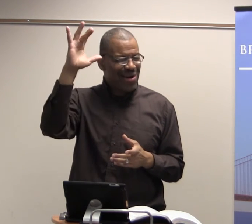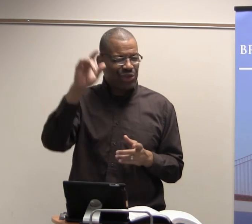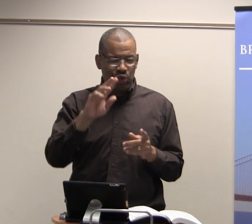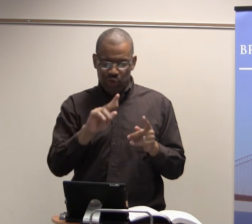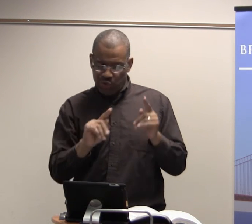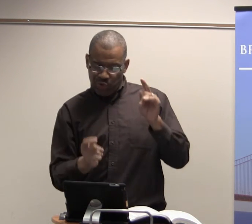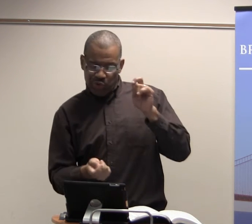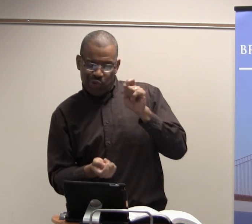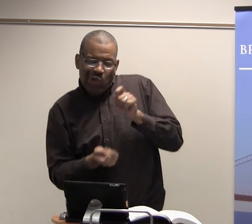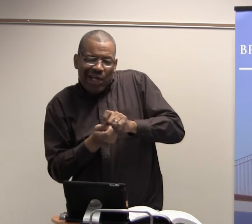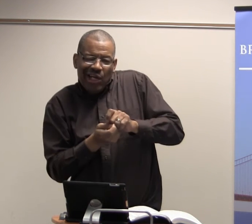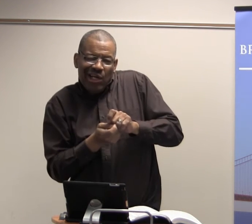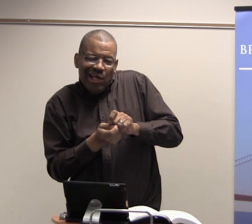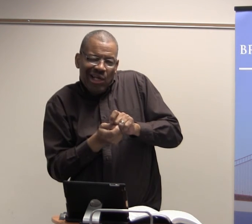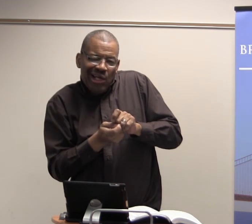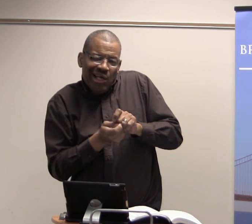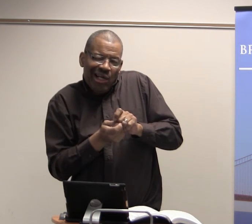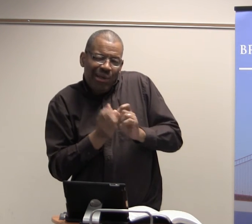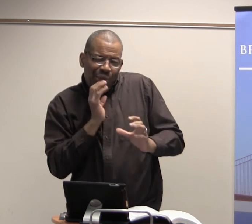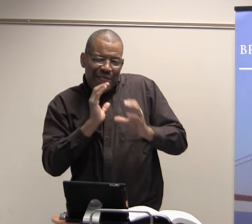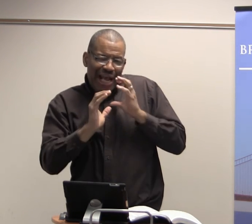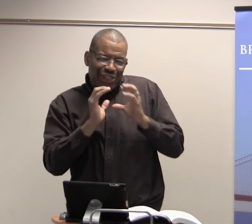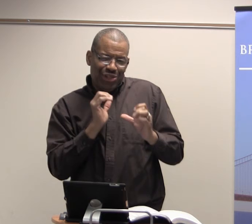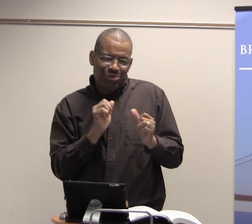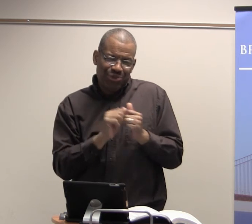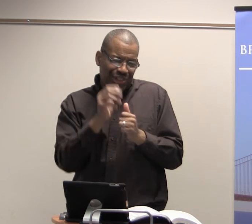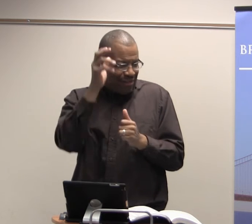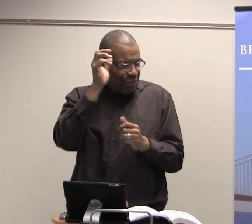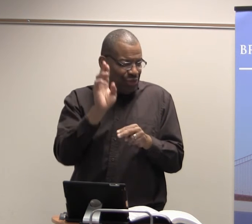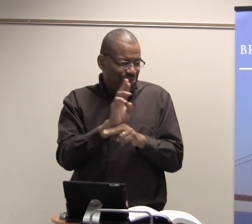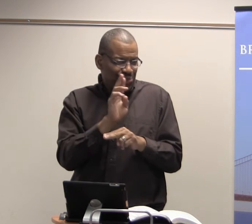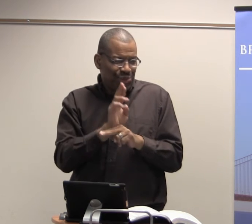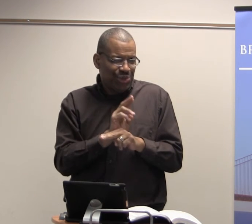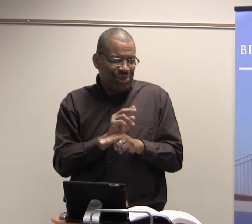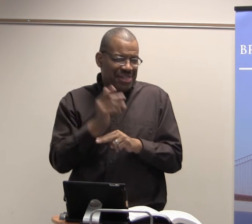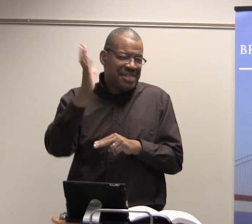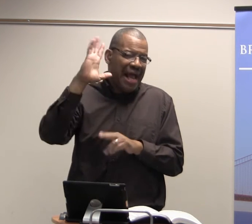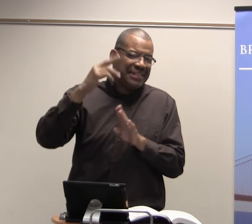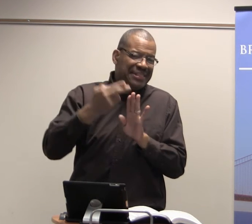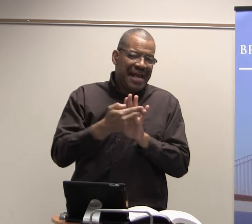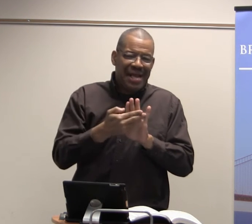smart trick communication with devil use. Got names.